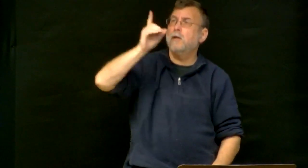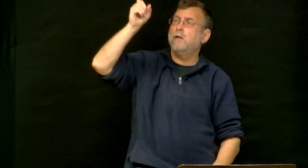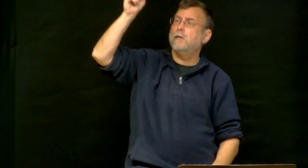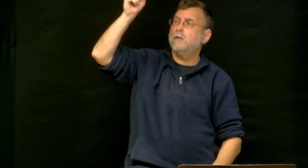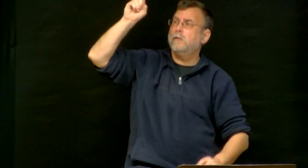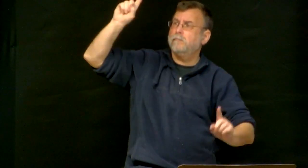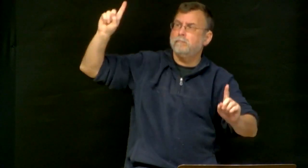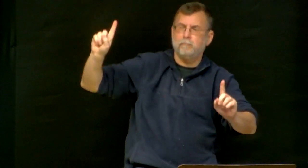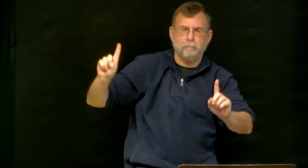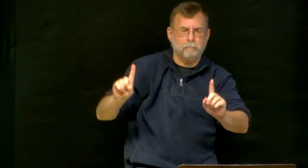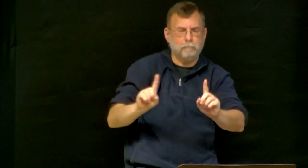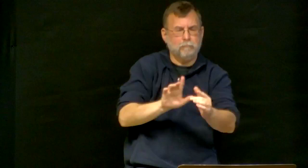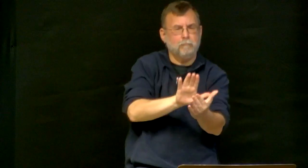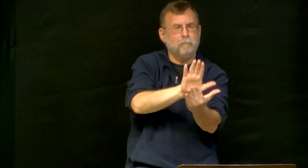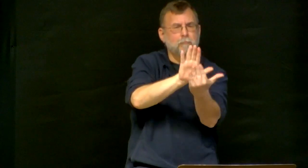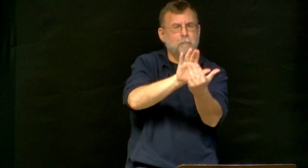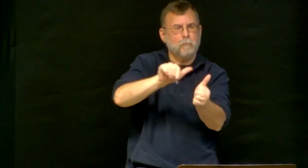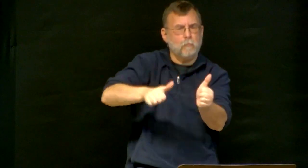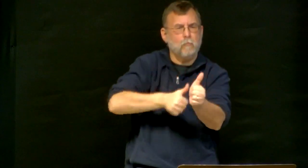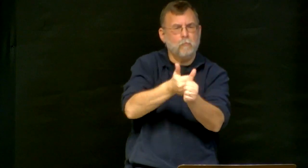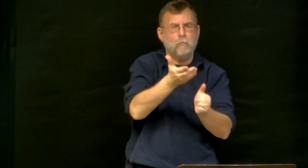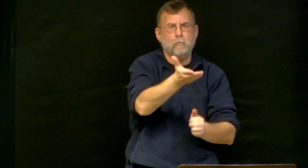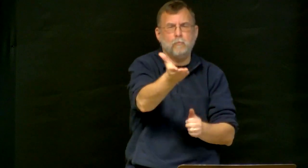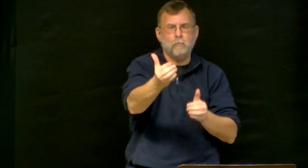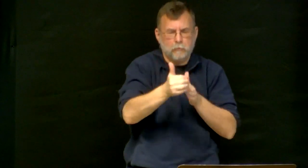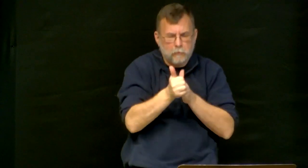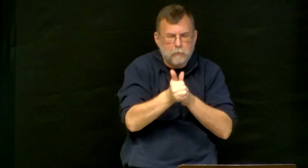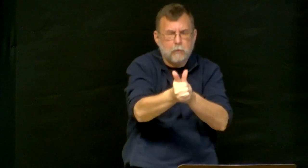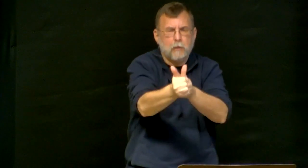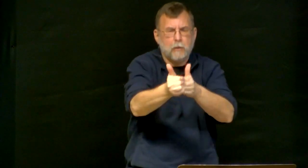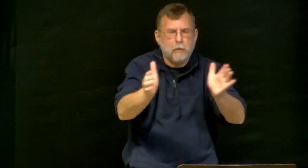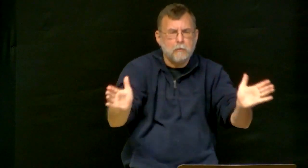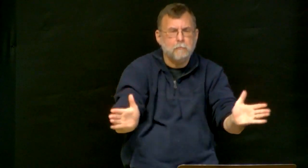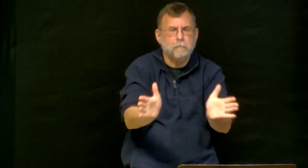May God go before you to guide you.